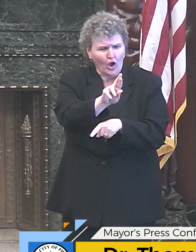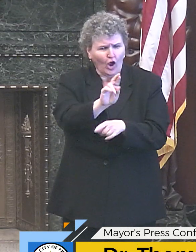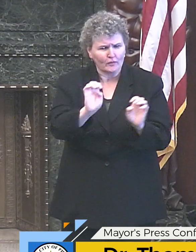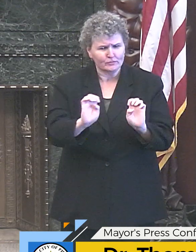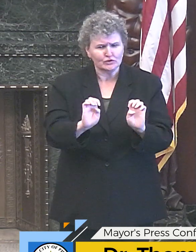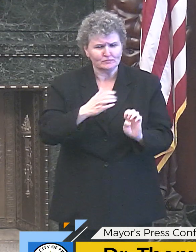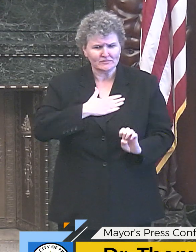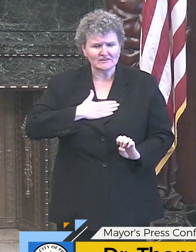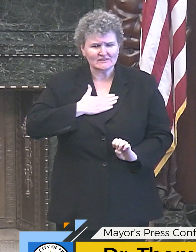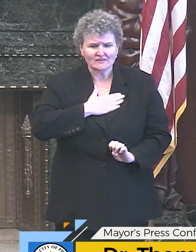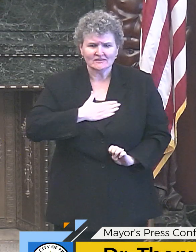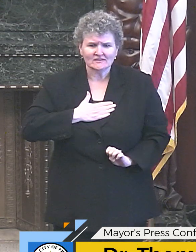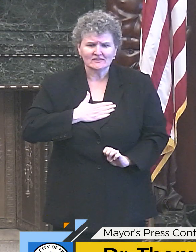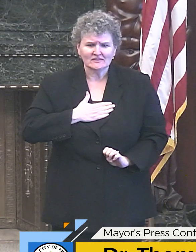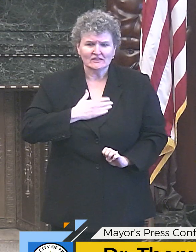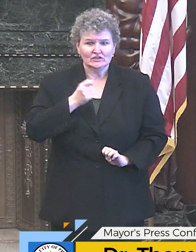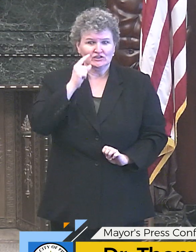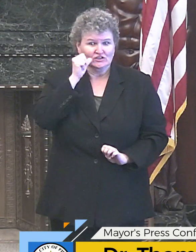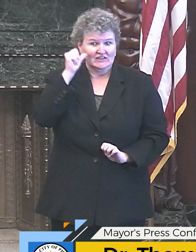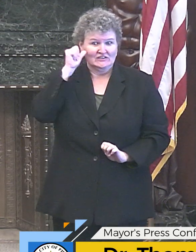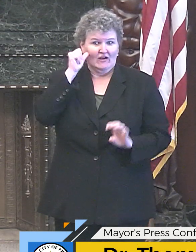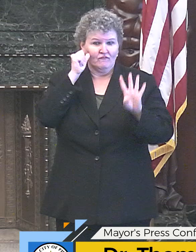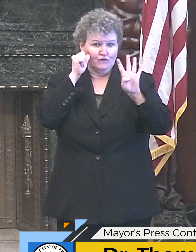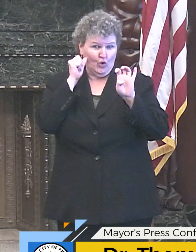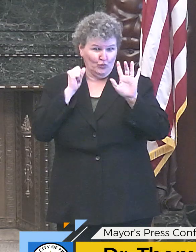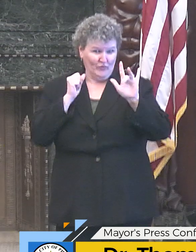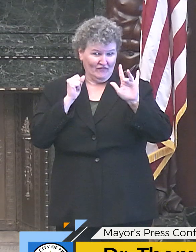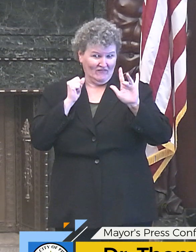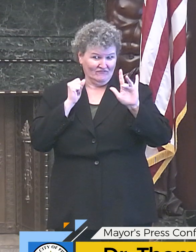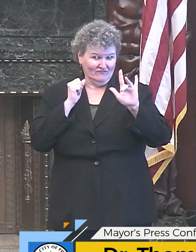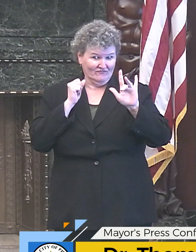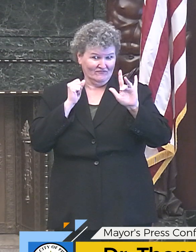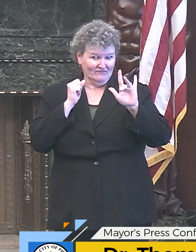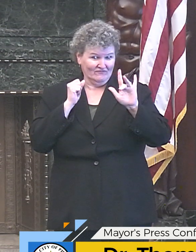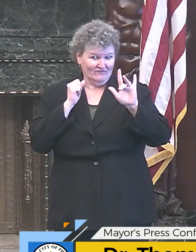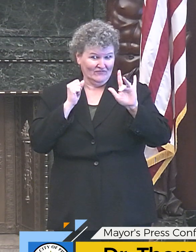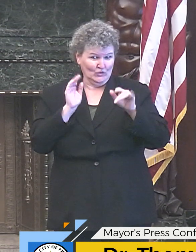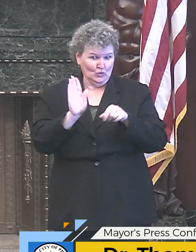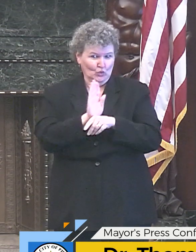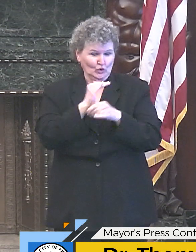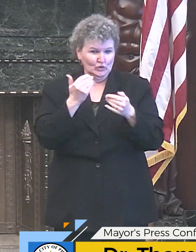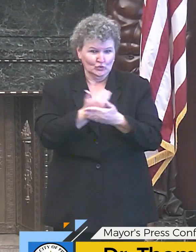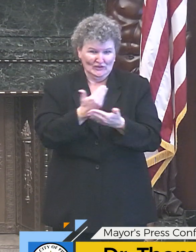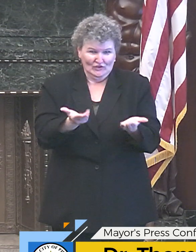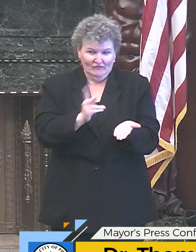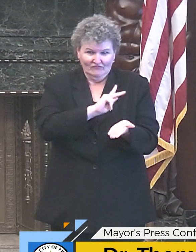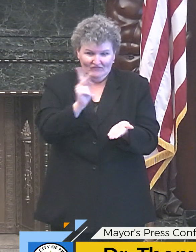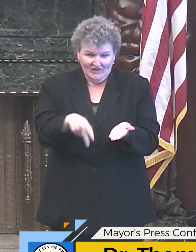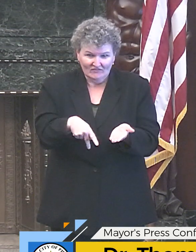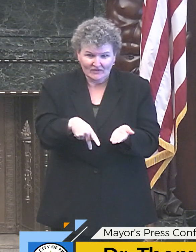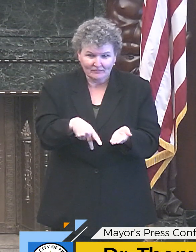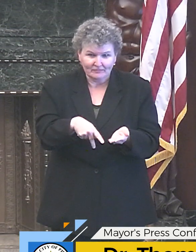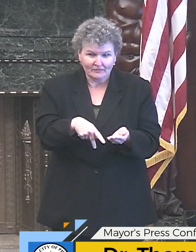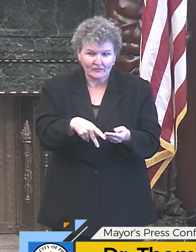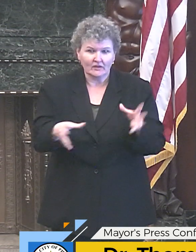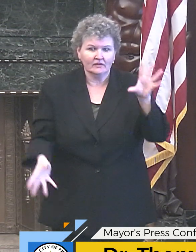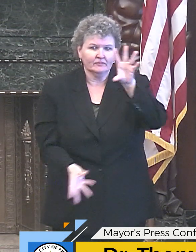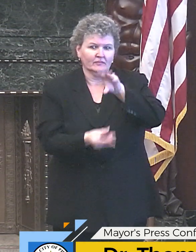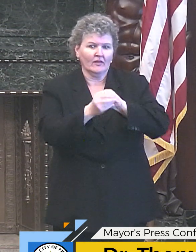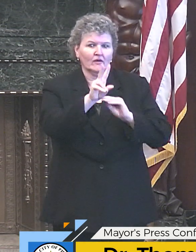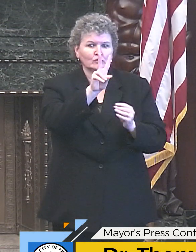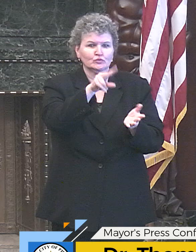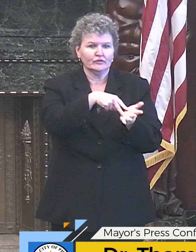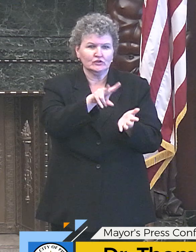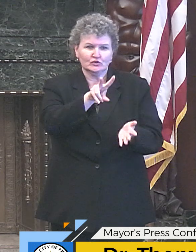time yesterday, we have 425 new cases in Philadelphia, bringing us to 2,100 cases of the